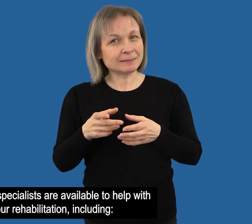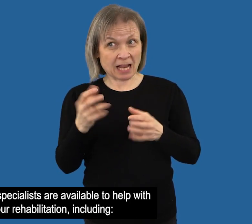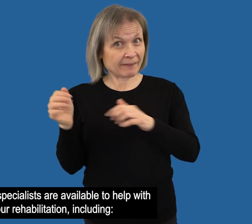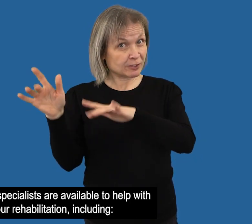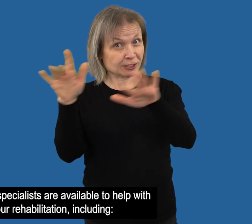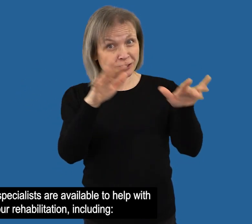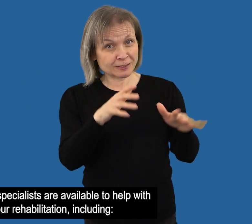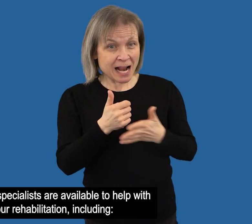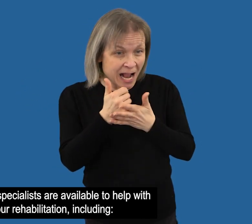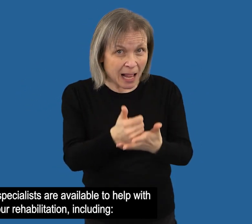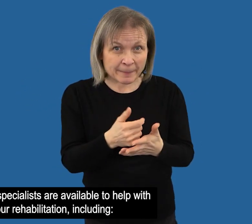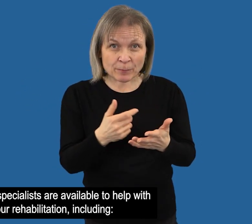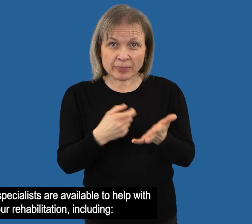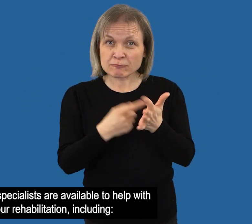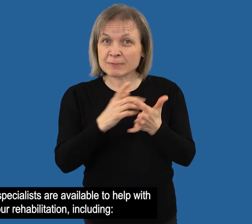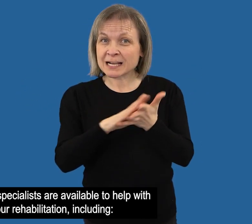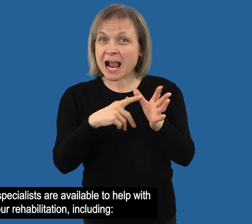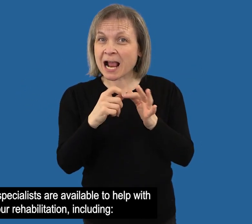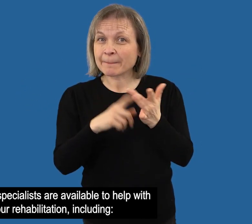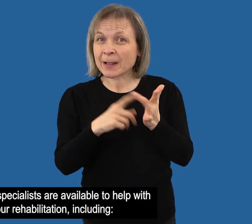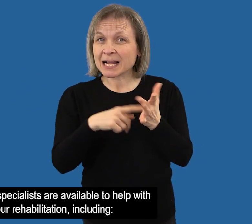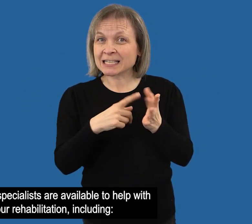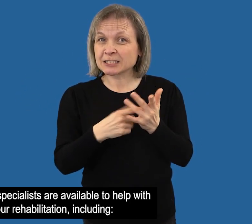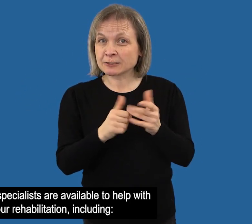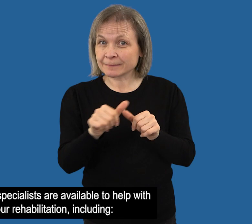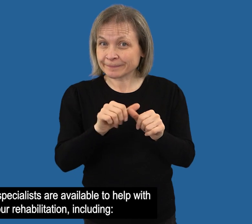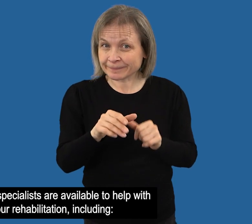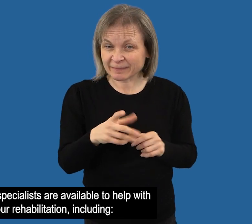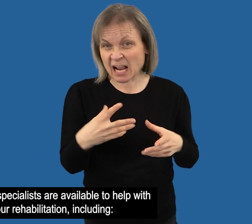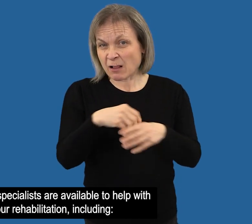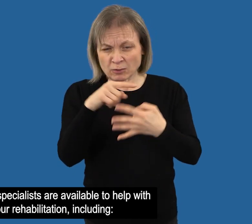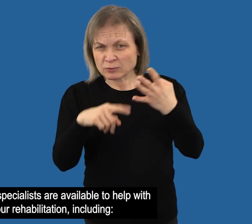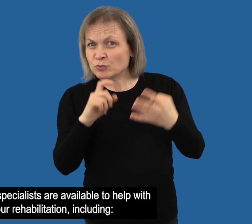A team of specialists are available to help with your rehabilitation, including